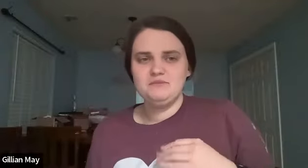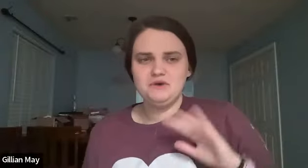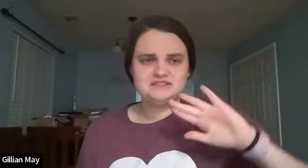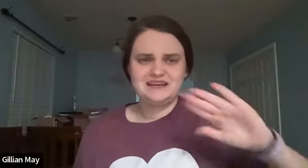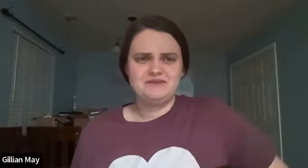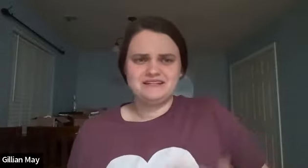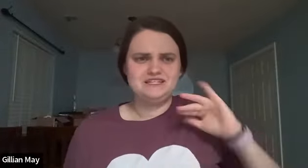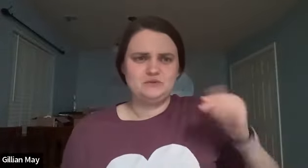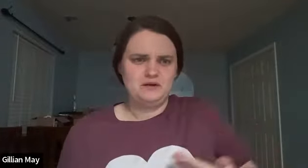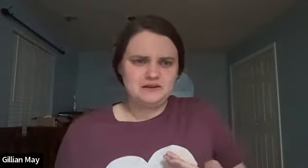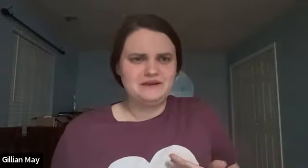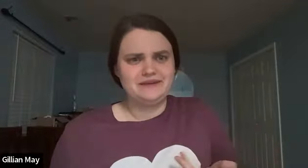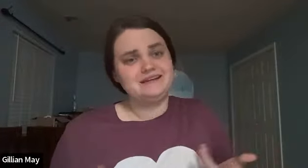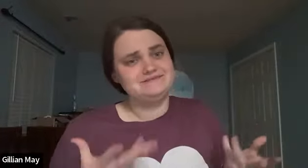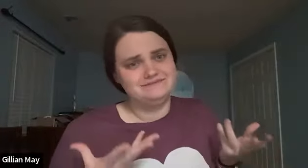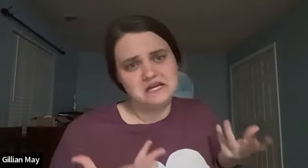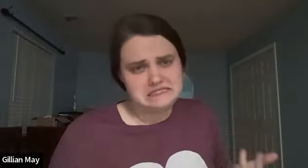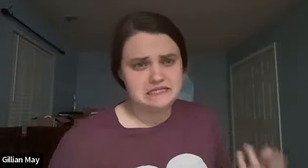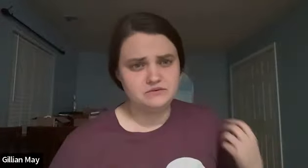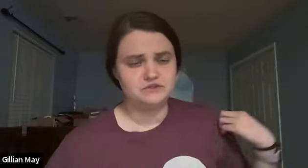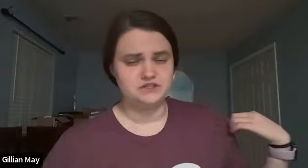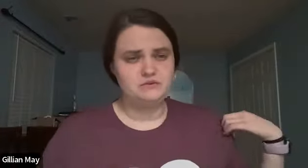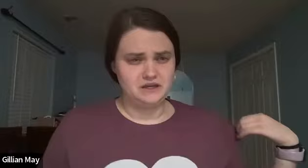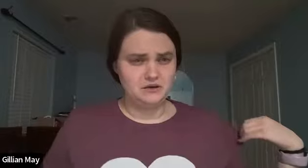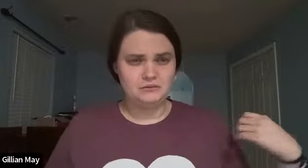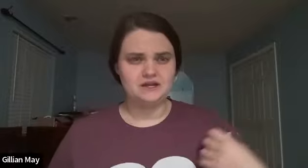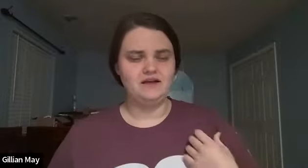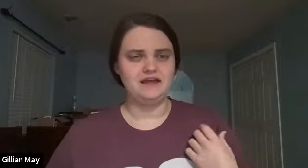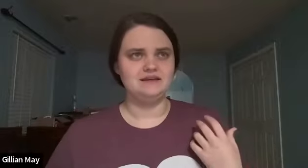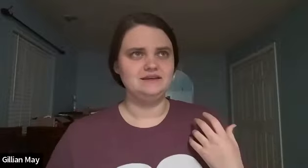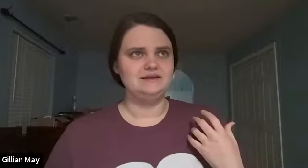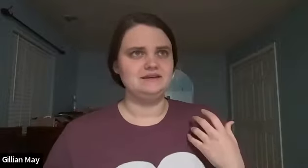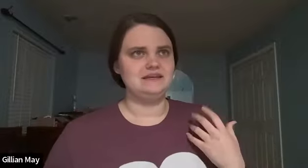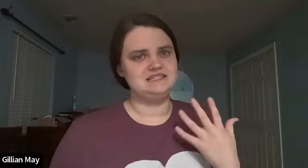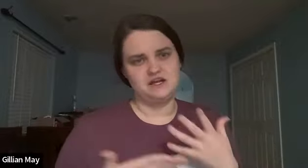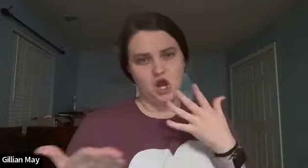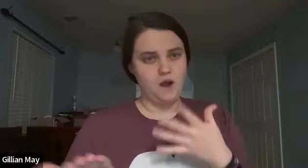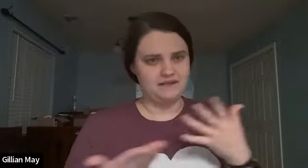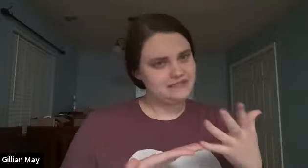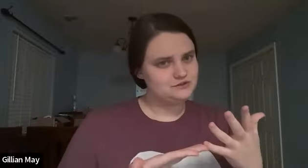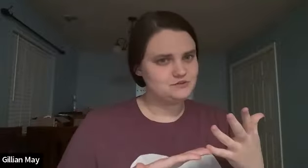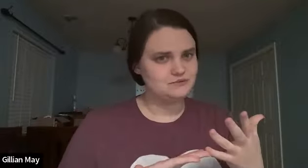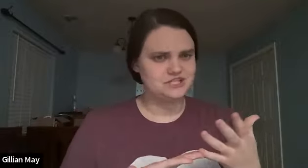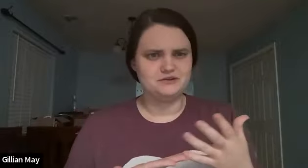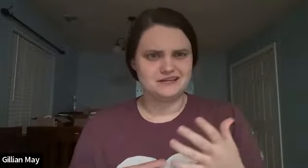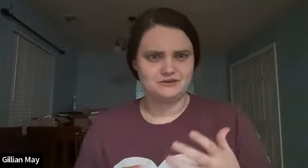Most of the time, if I see you're welcome, I mean, I see it and we'll do it, we know, but like it's not a commonly used one, which I know it's kind of